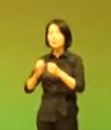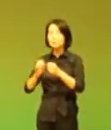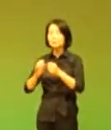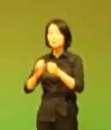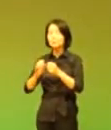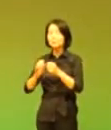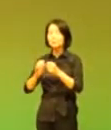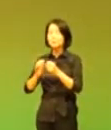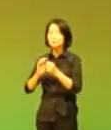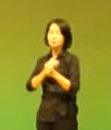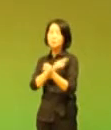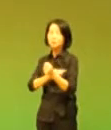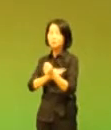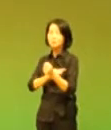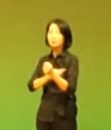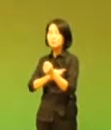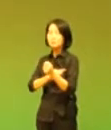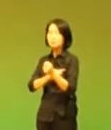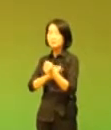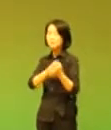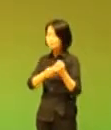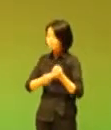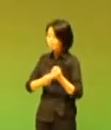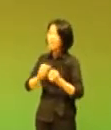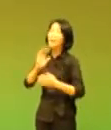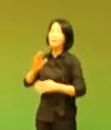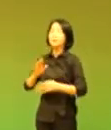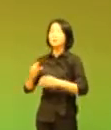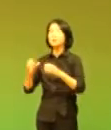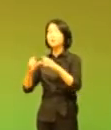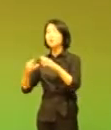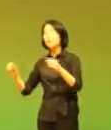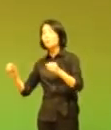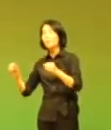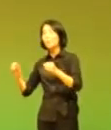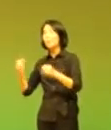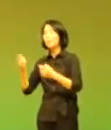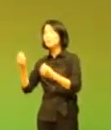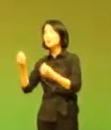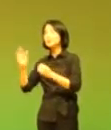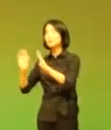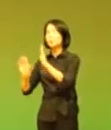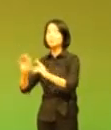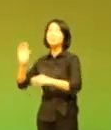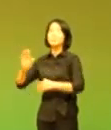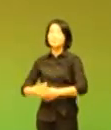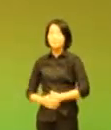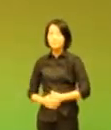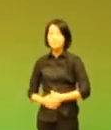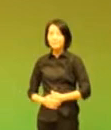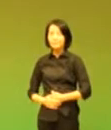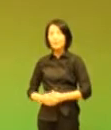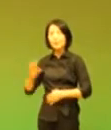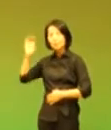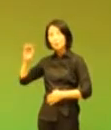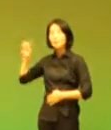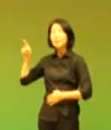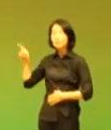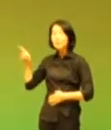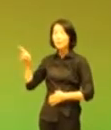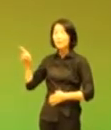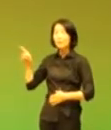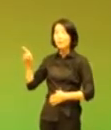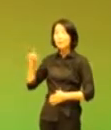nuclear deterrence. That same situation in place here in Japan. Unfortunately, in Europe, it's very